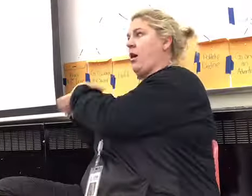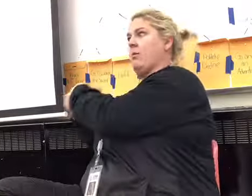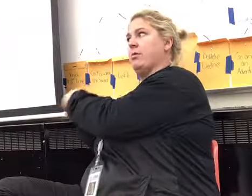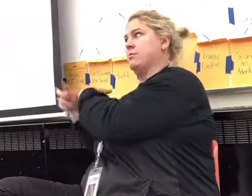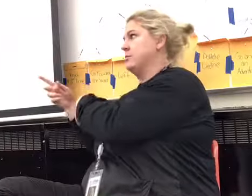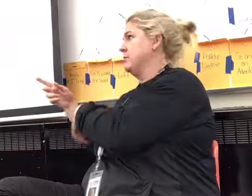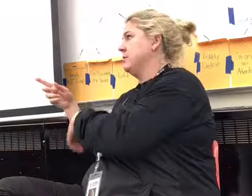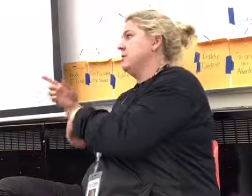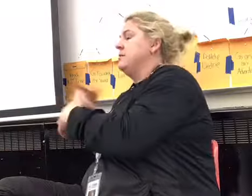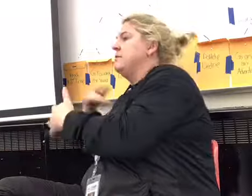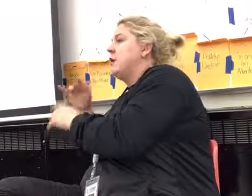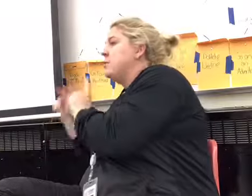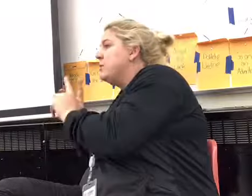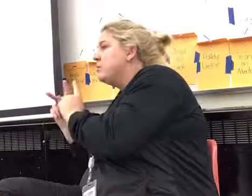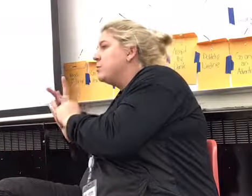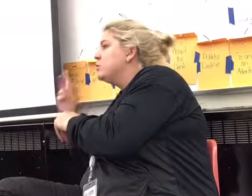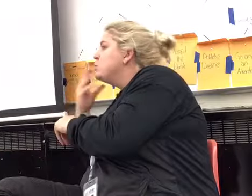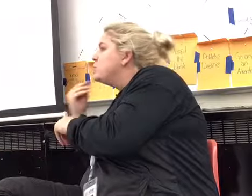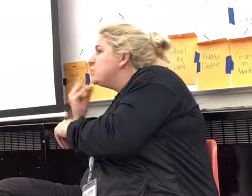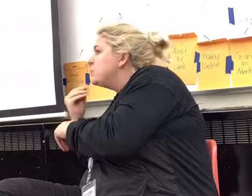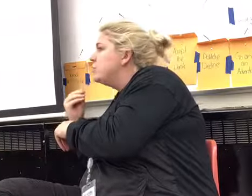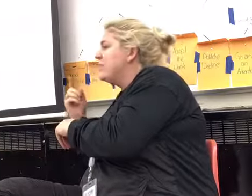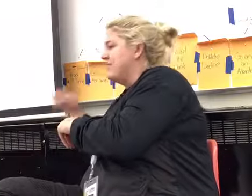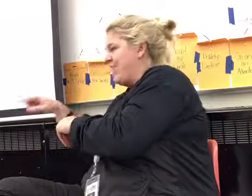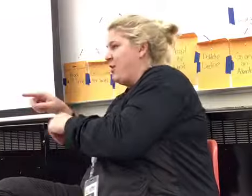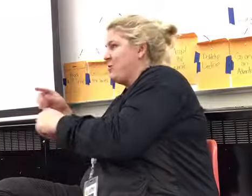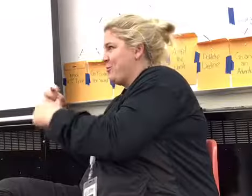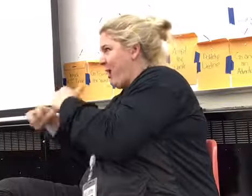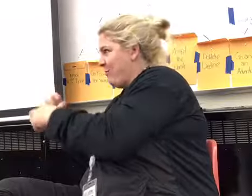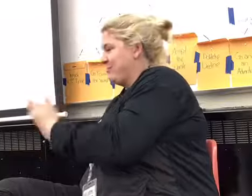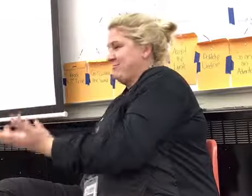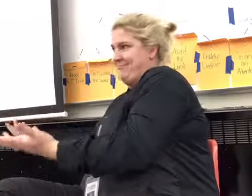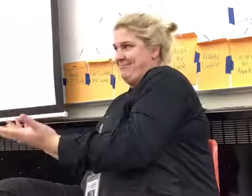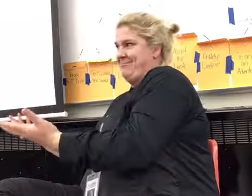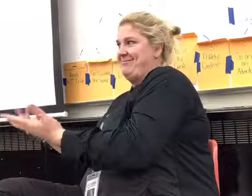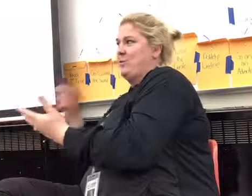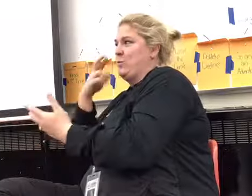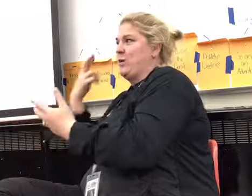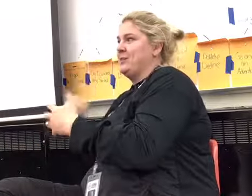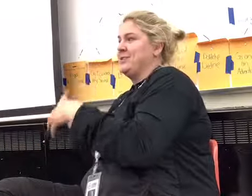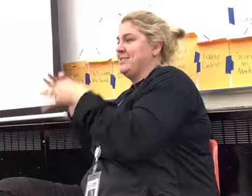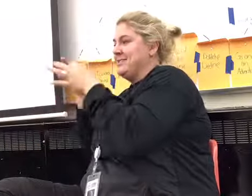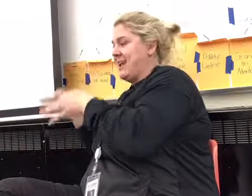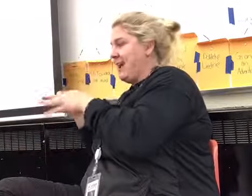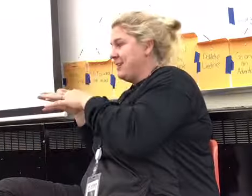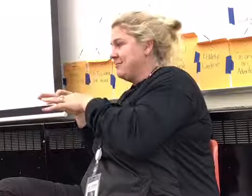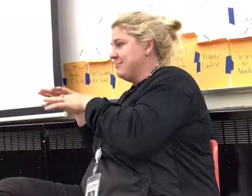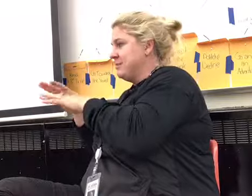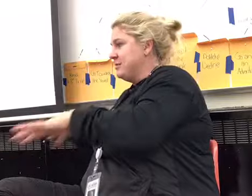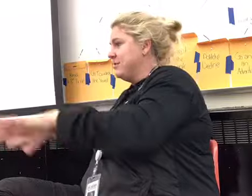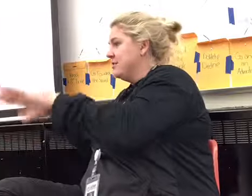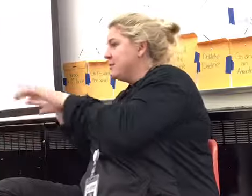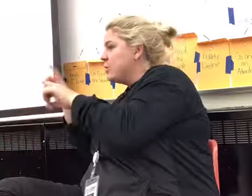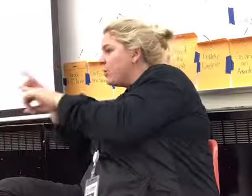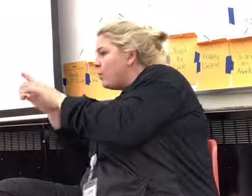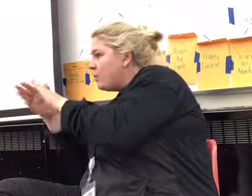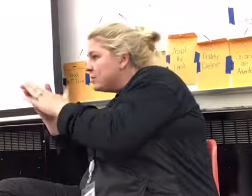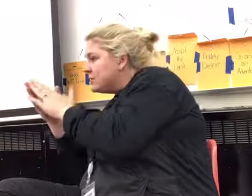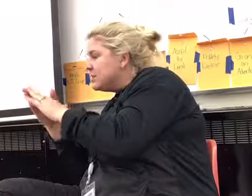like people who were Jewish were the problem. So what they decided to do is all throughout Russia, they decided to go into the cities. They said, if you're